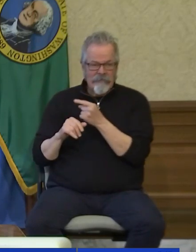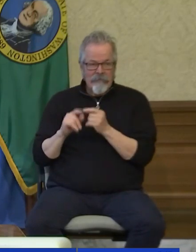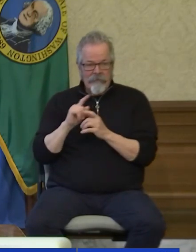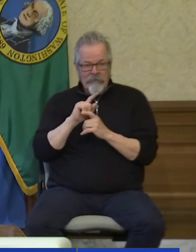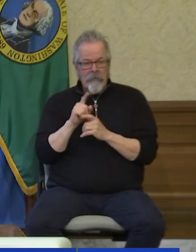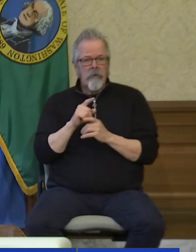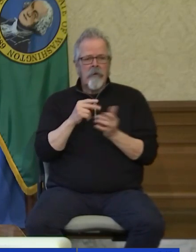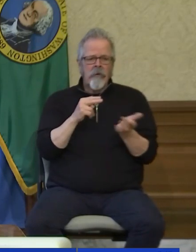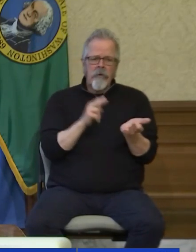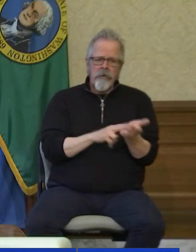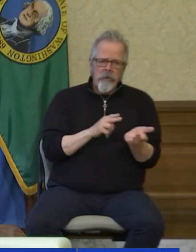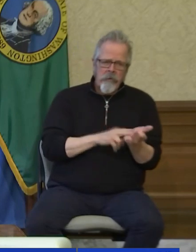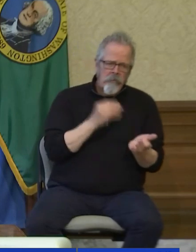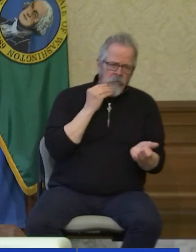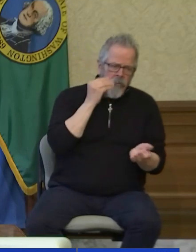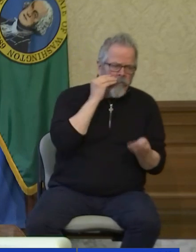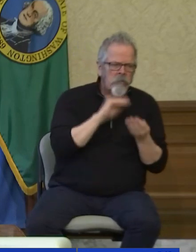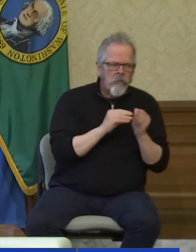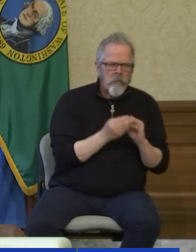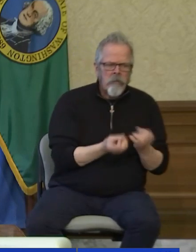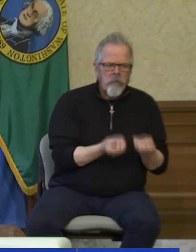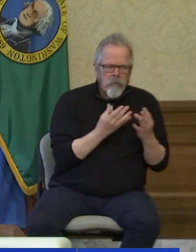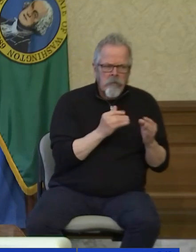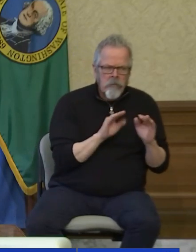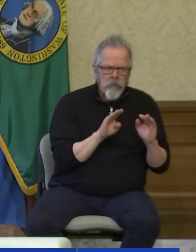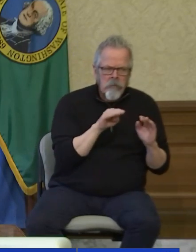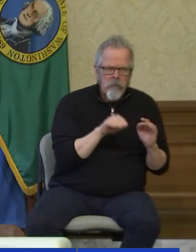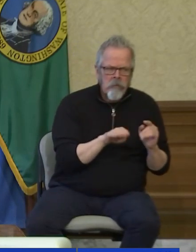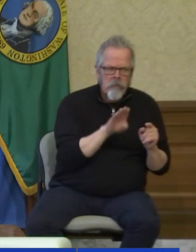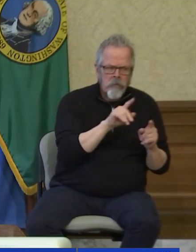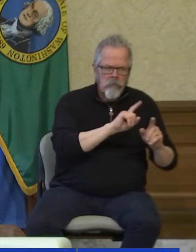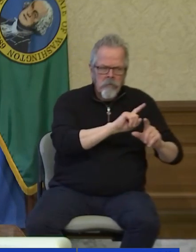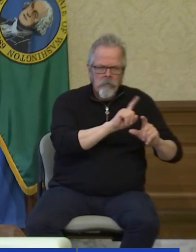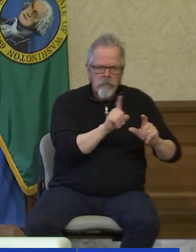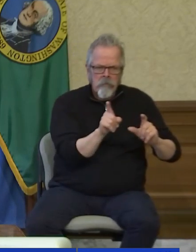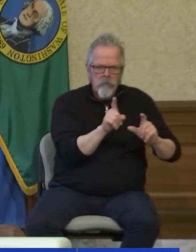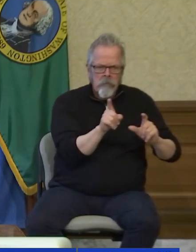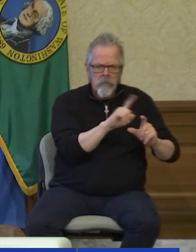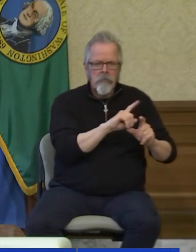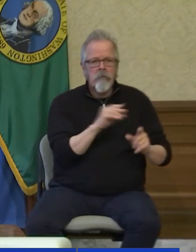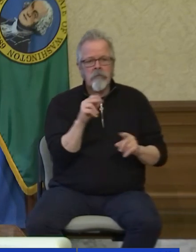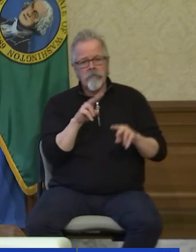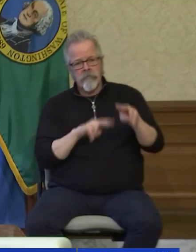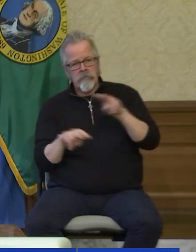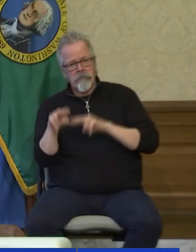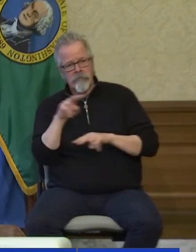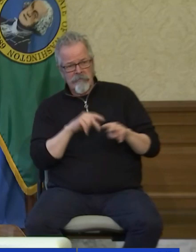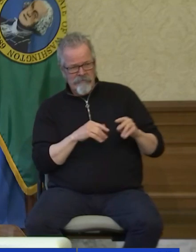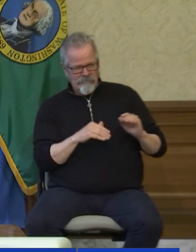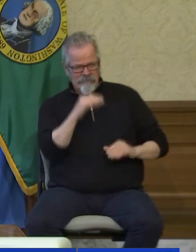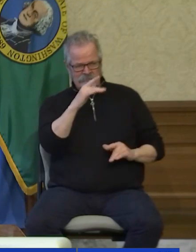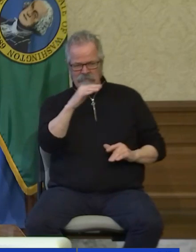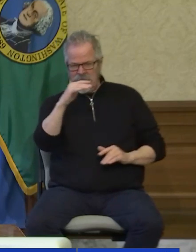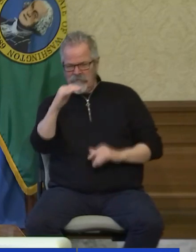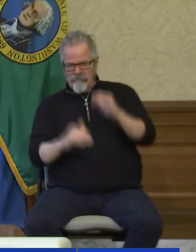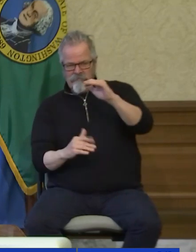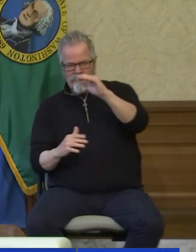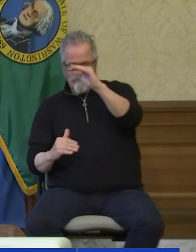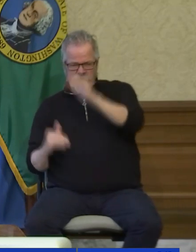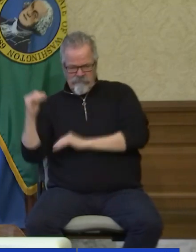some inequities amongst our people. And there are some inequities in the percentage of people who are getting this